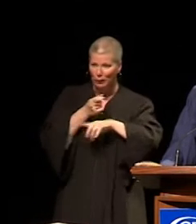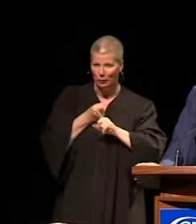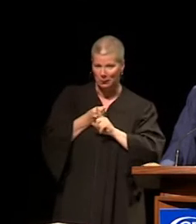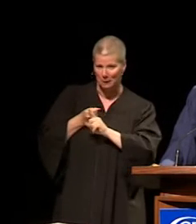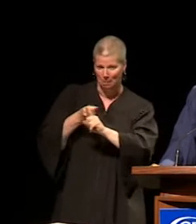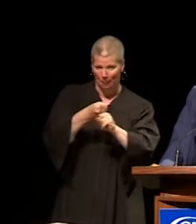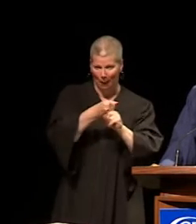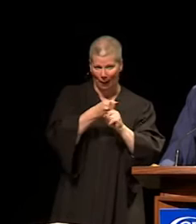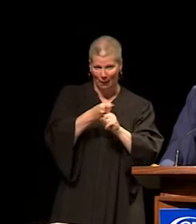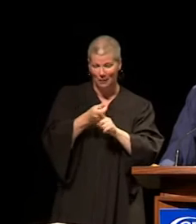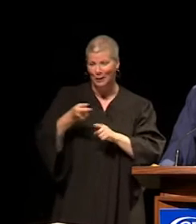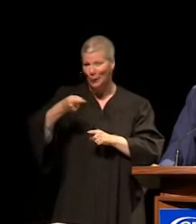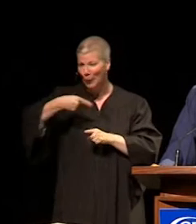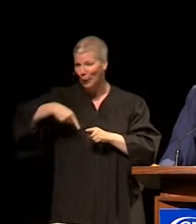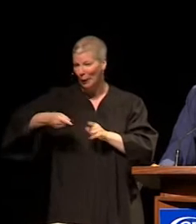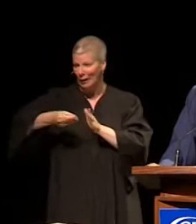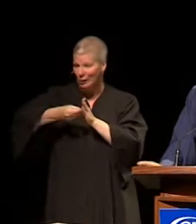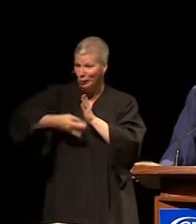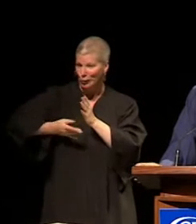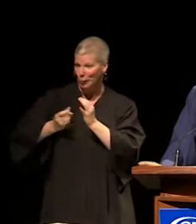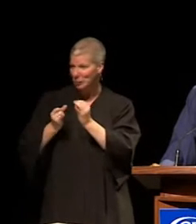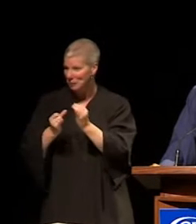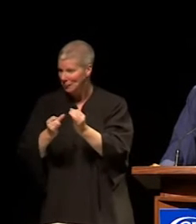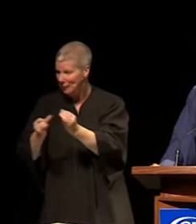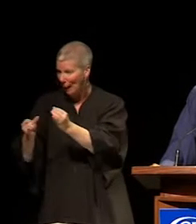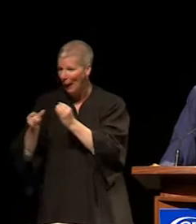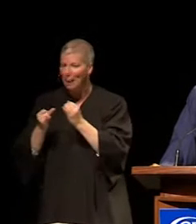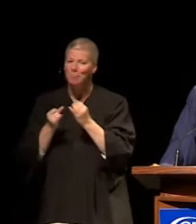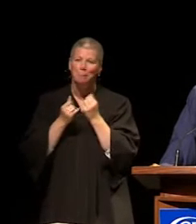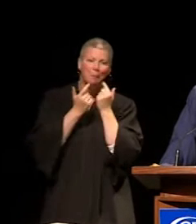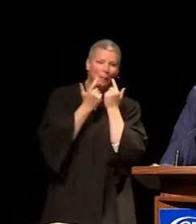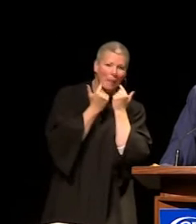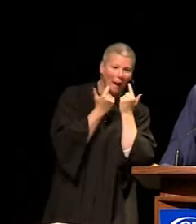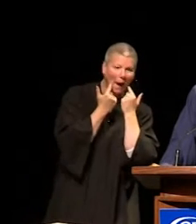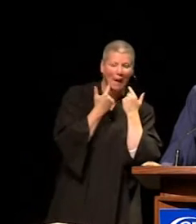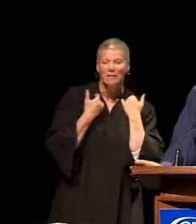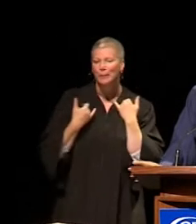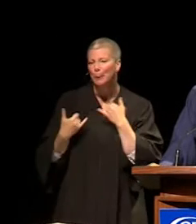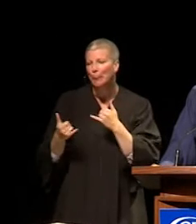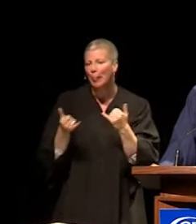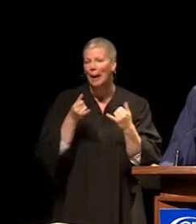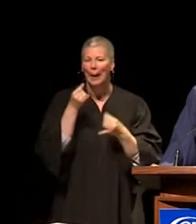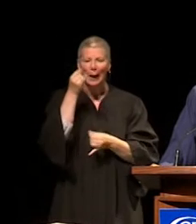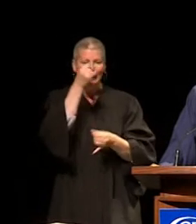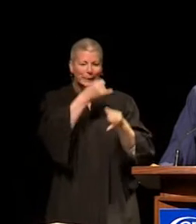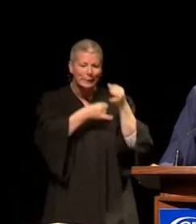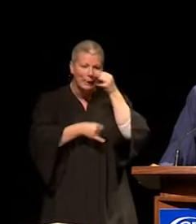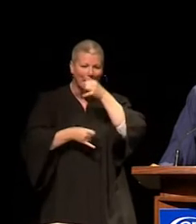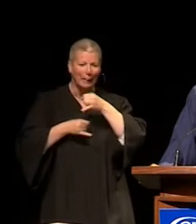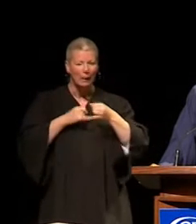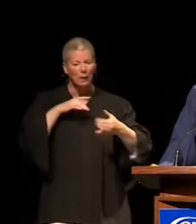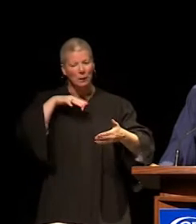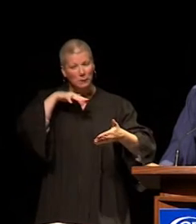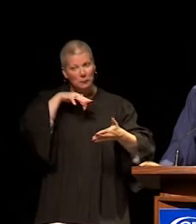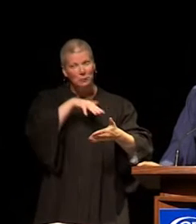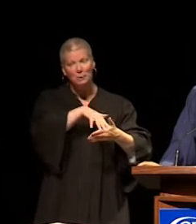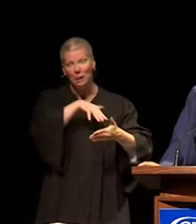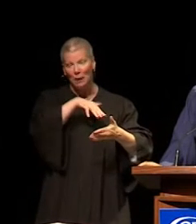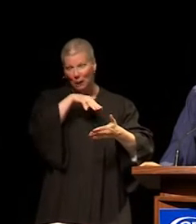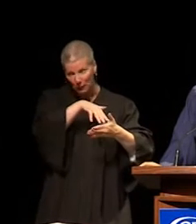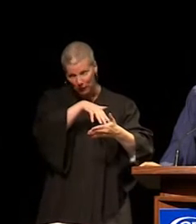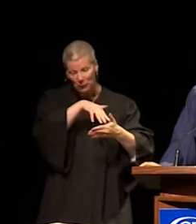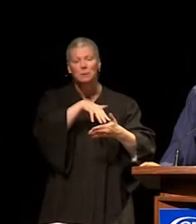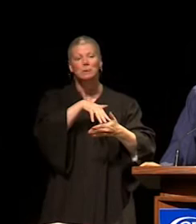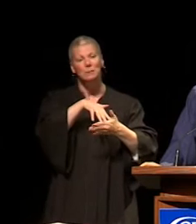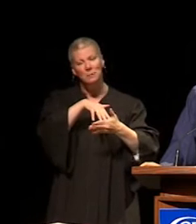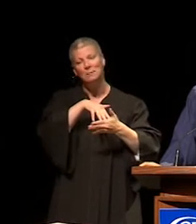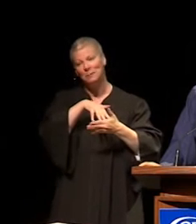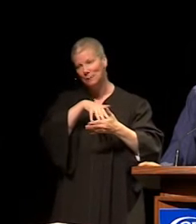we laughed, we played, we studied,